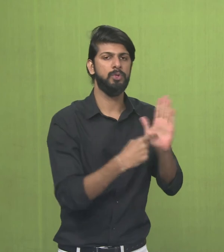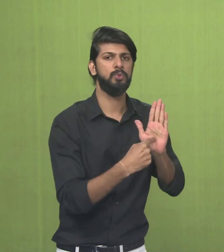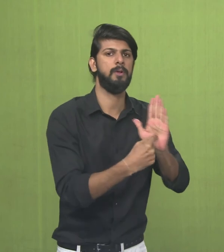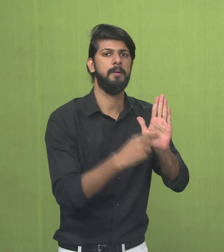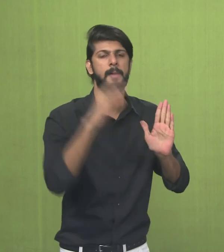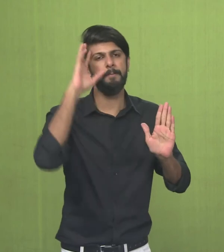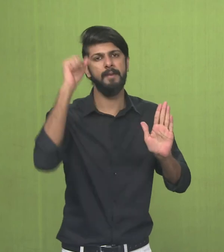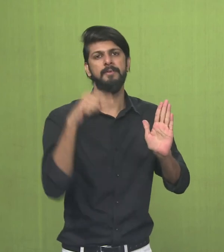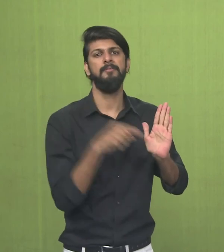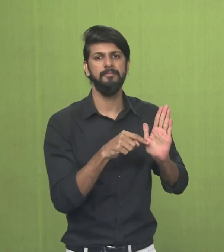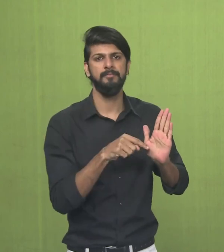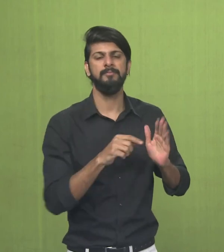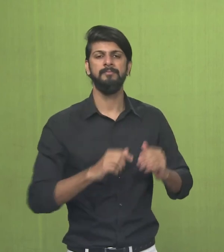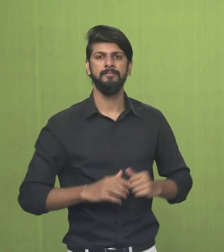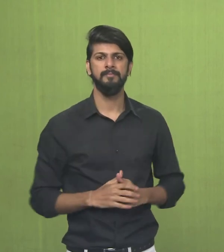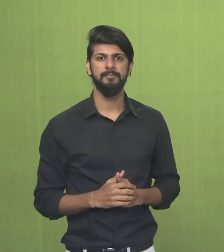Souvenir, memento.